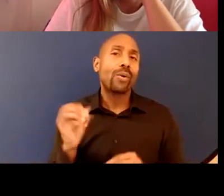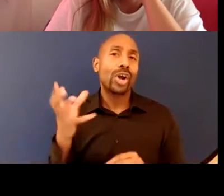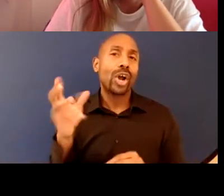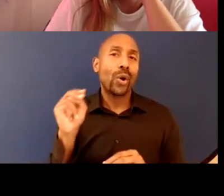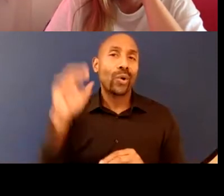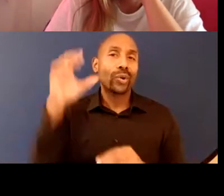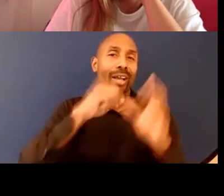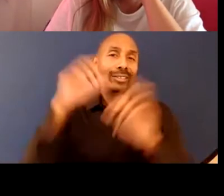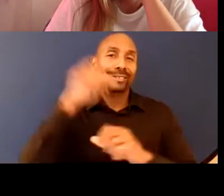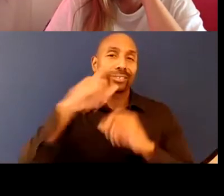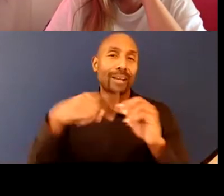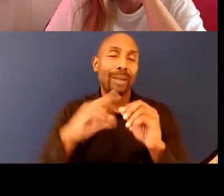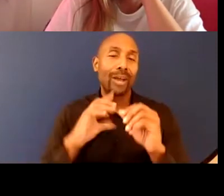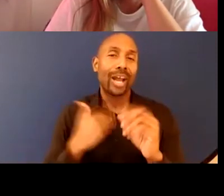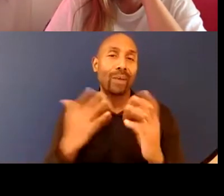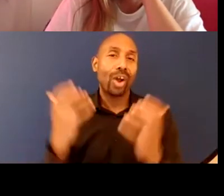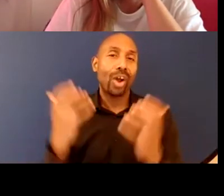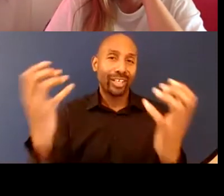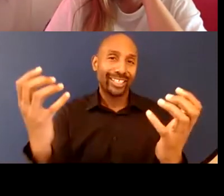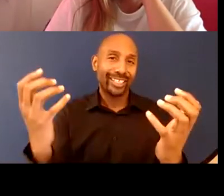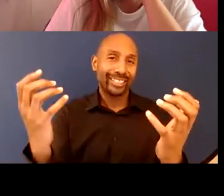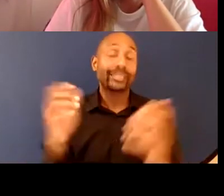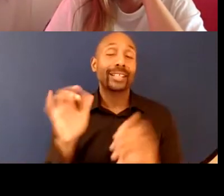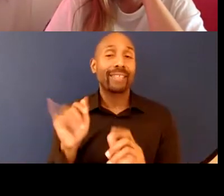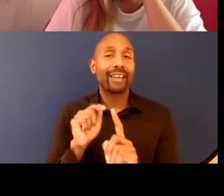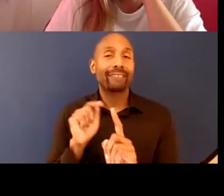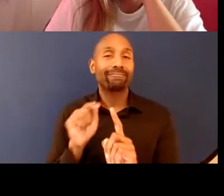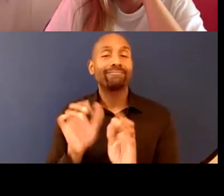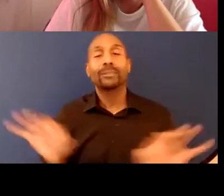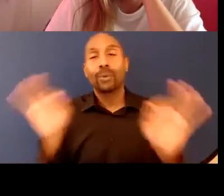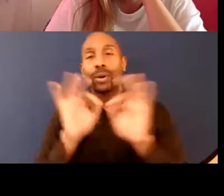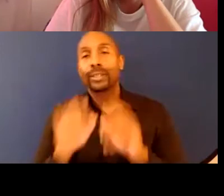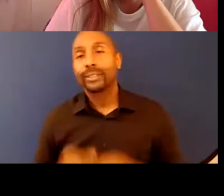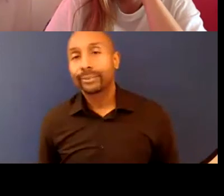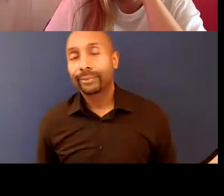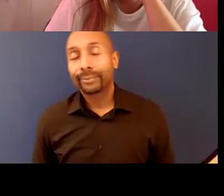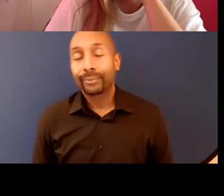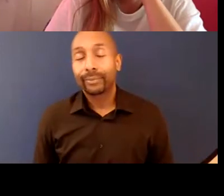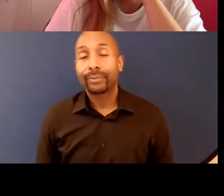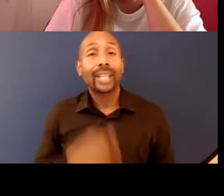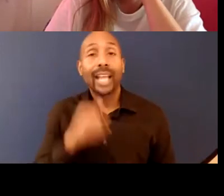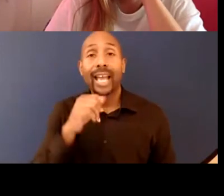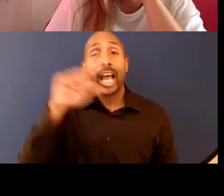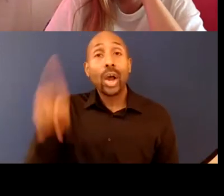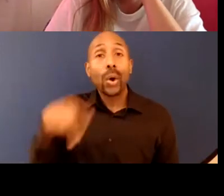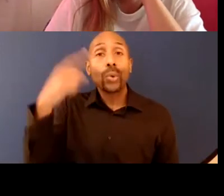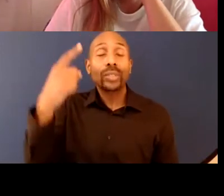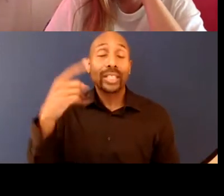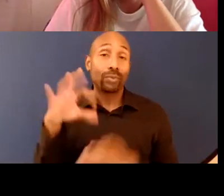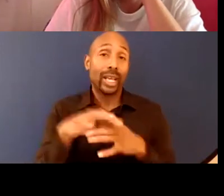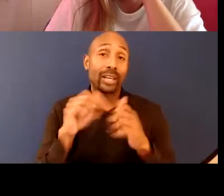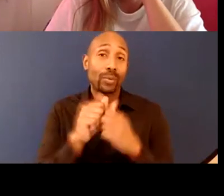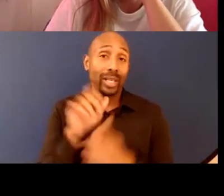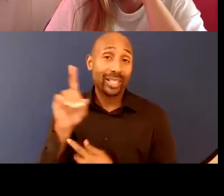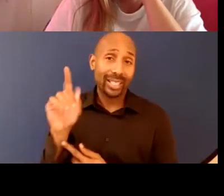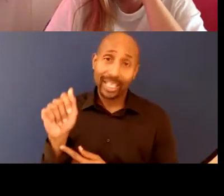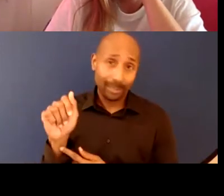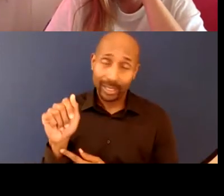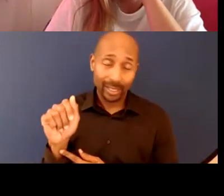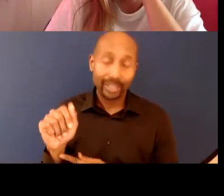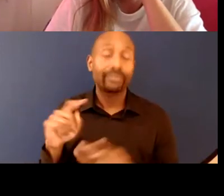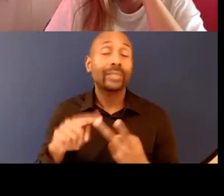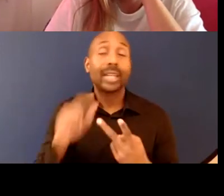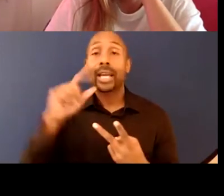our audience is important. And not just for speaking about disability, not just for